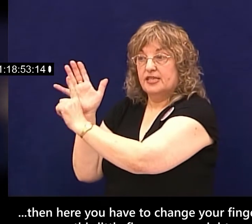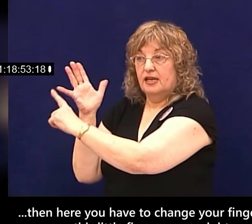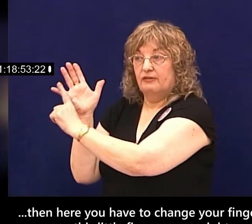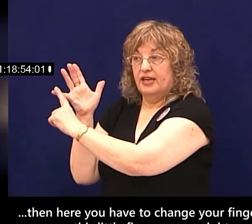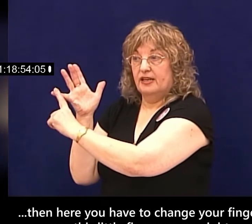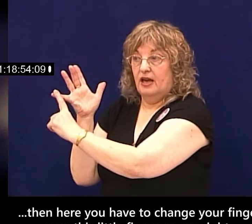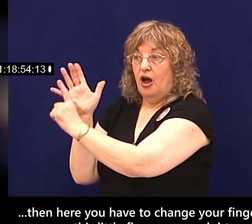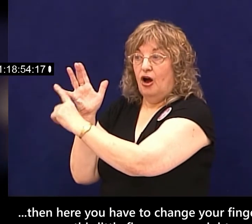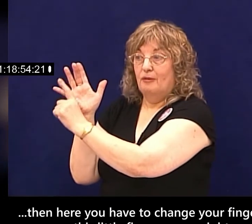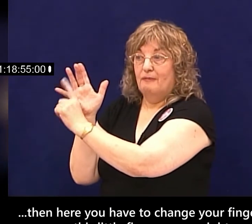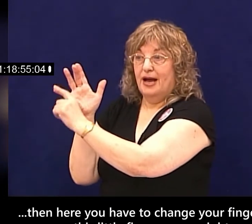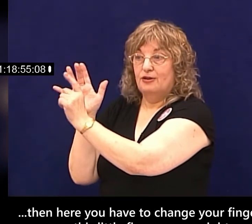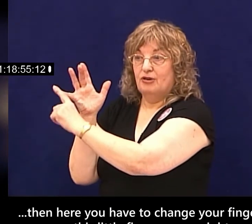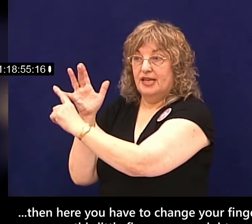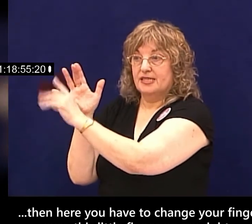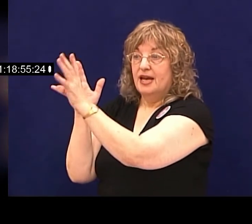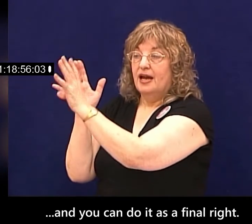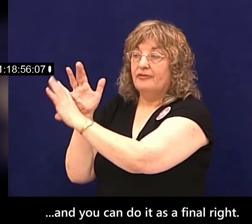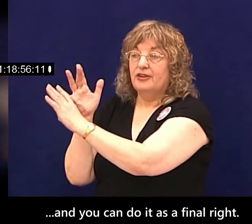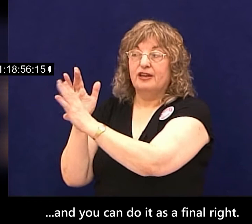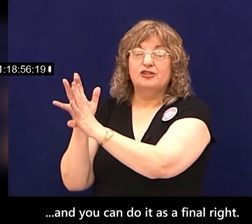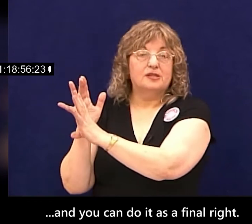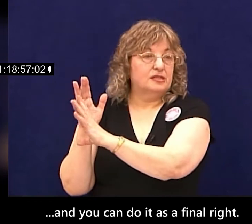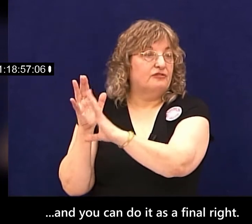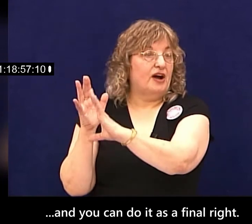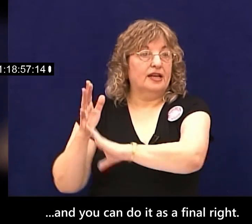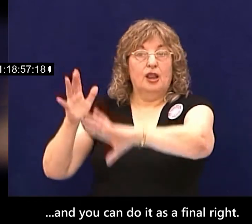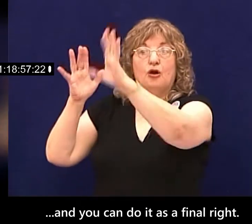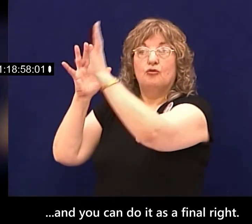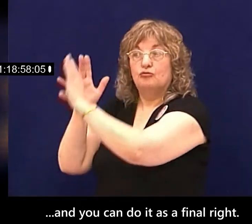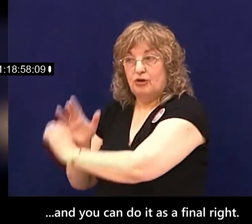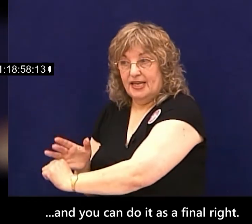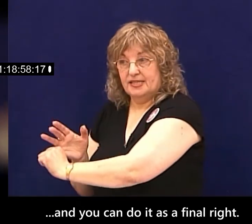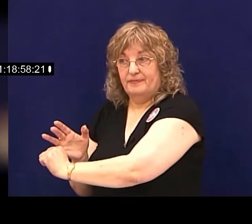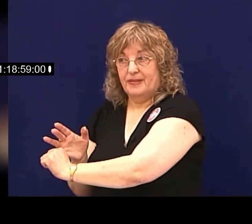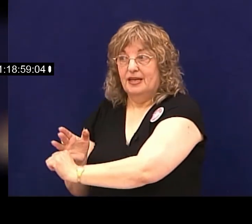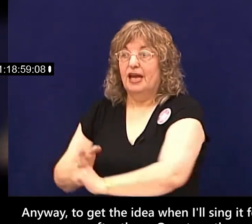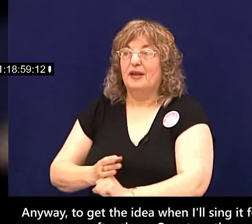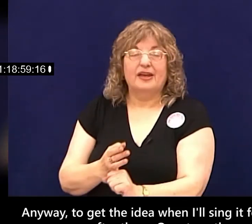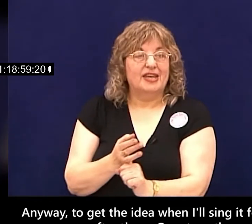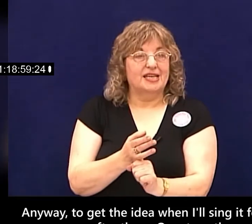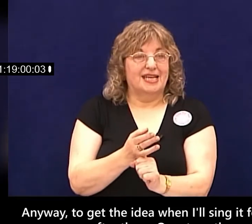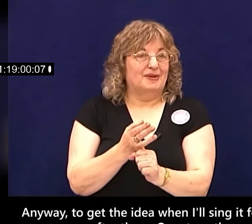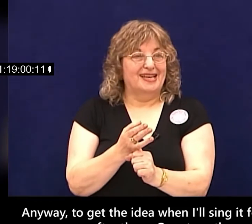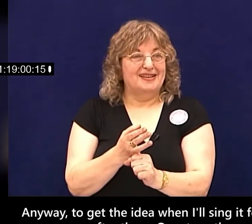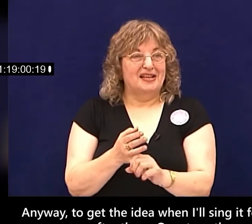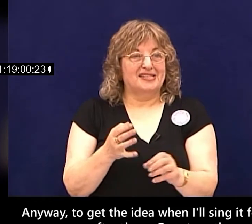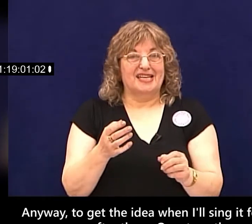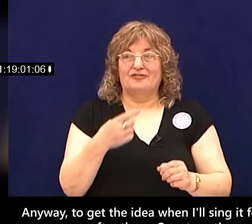little finger on my right. And you can do it as a final right. Anyway, you'll get the idea when I'll sing it for you